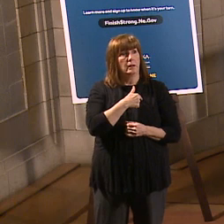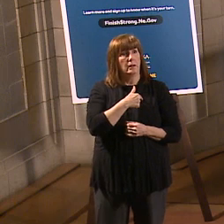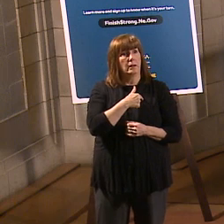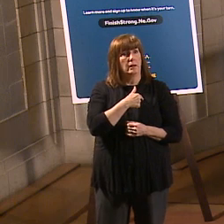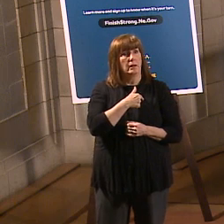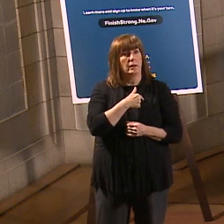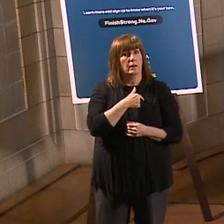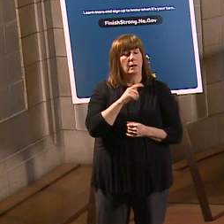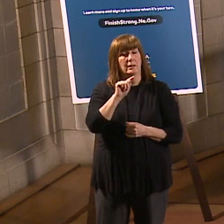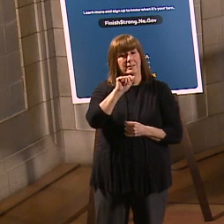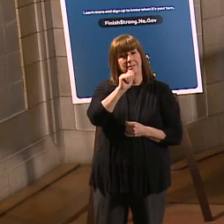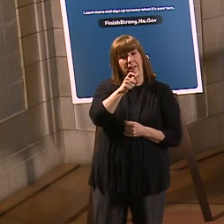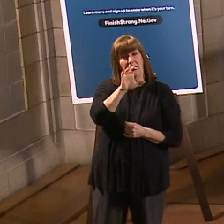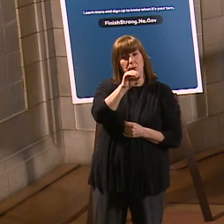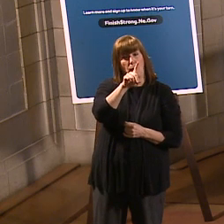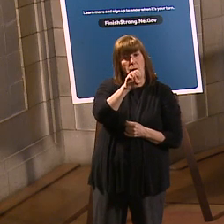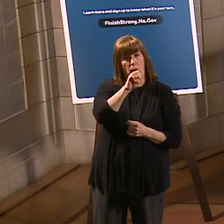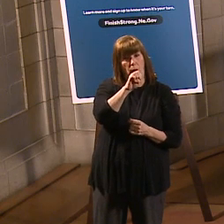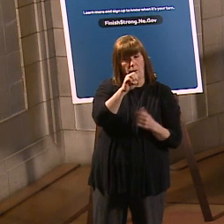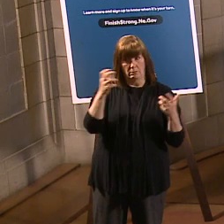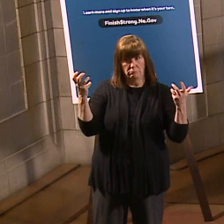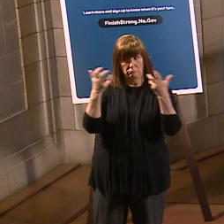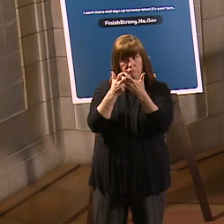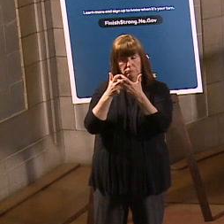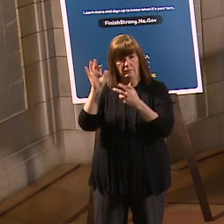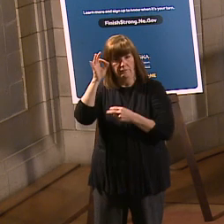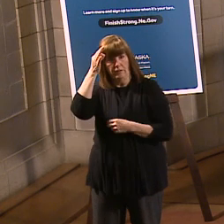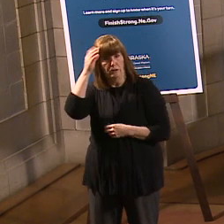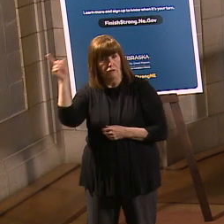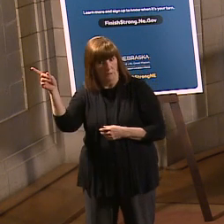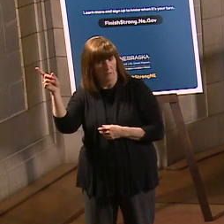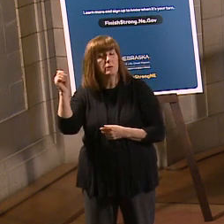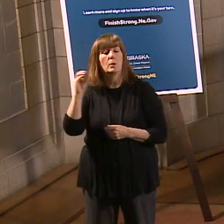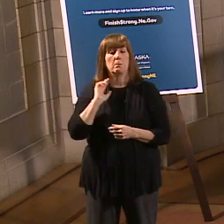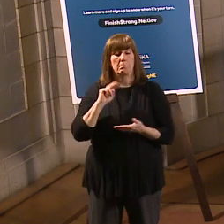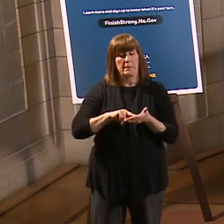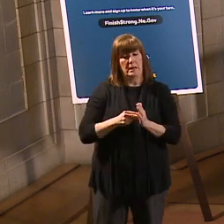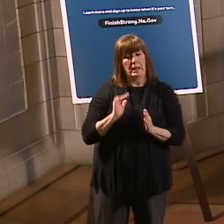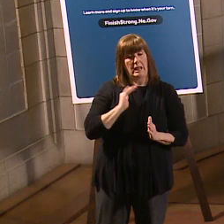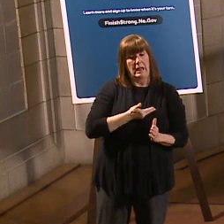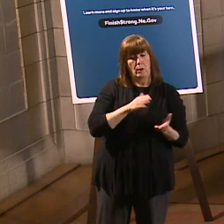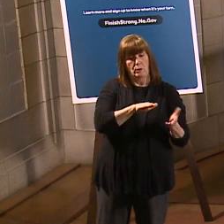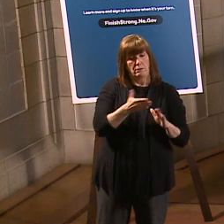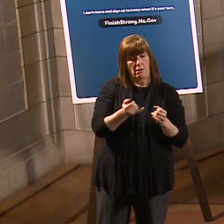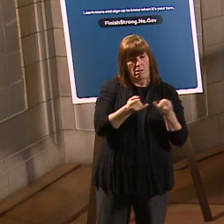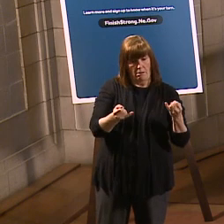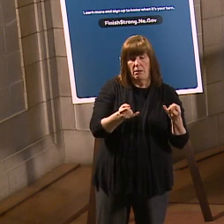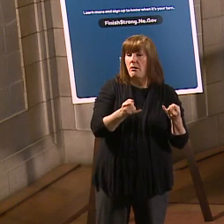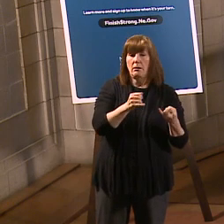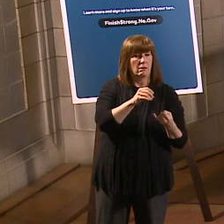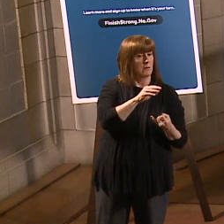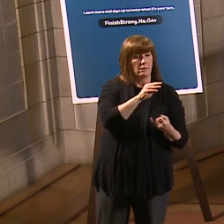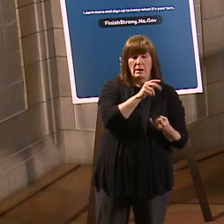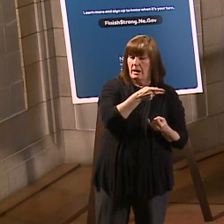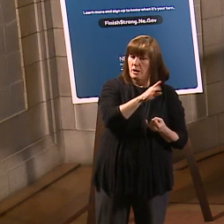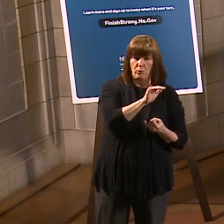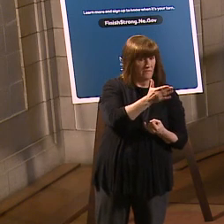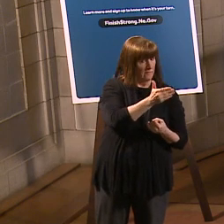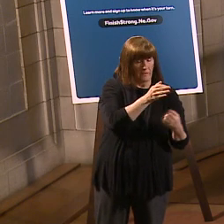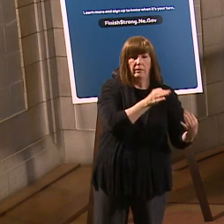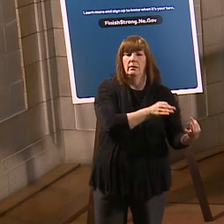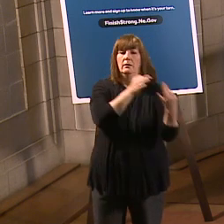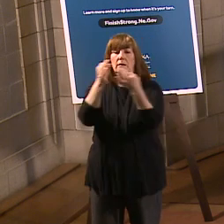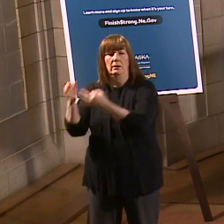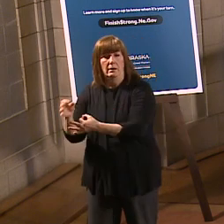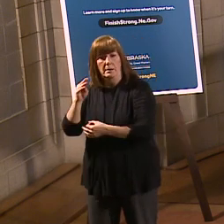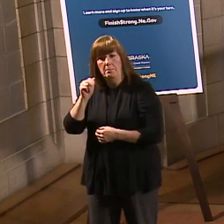marry our tax code with the federal government's tax code. So we will be moving that deadline back as well. There will be no, you know, penalties or fees